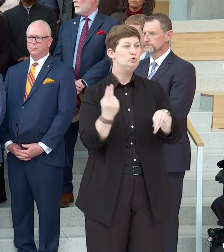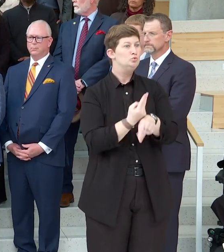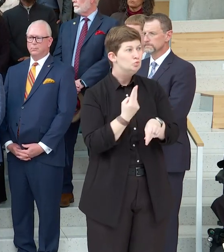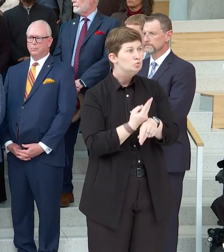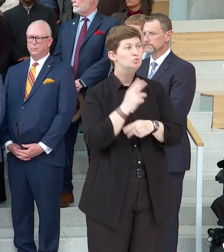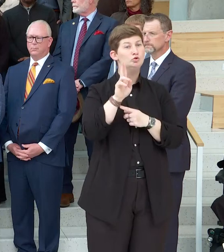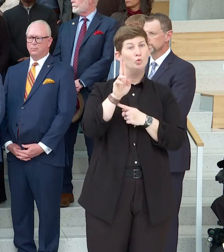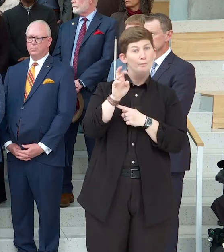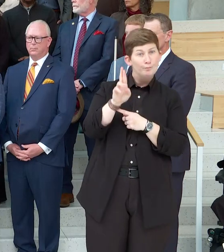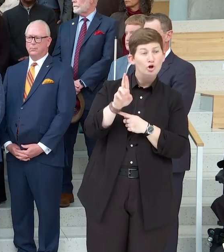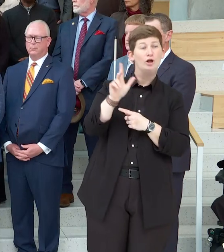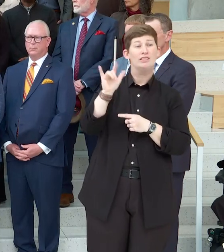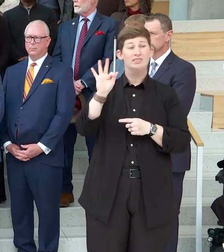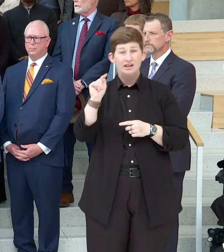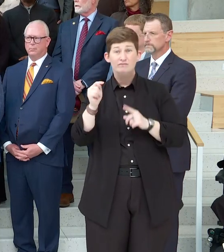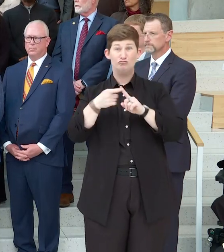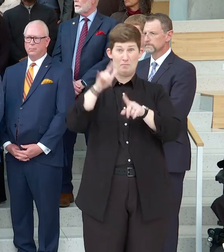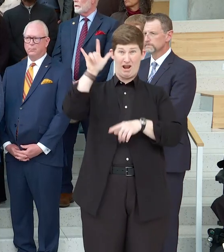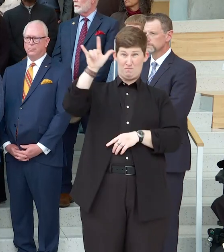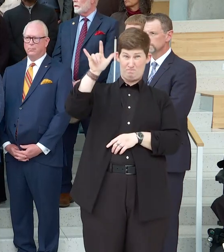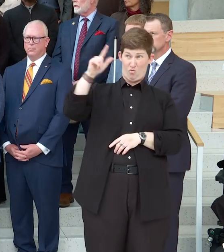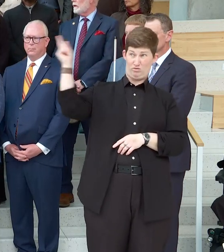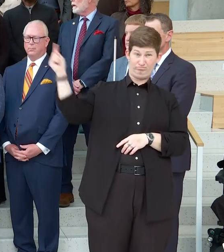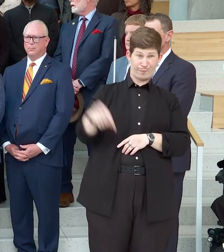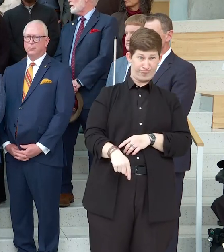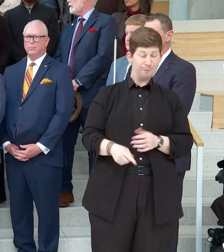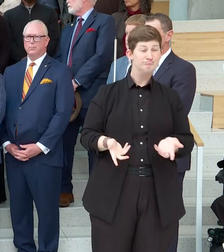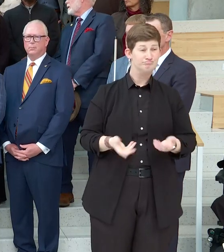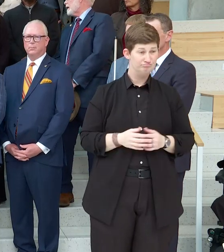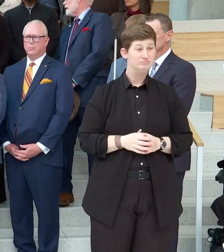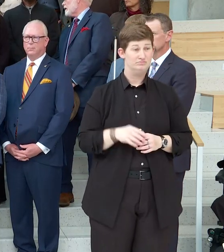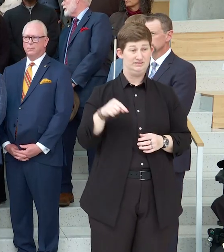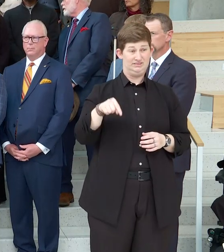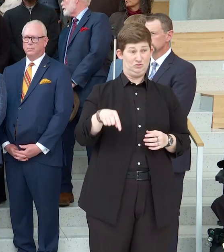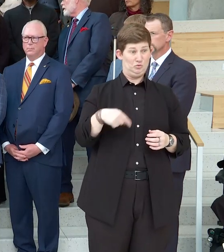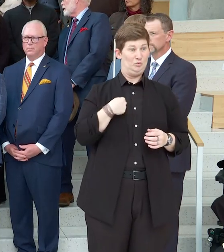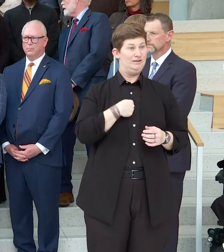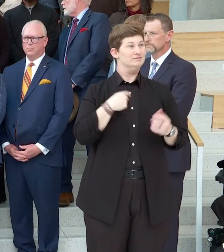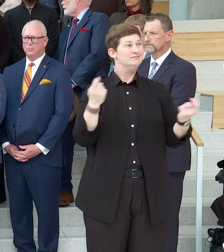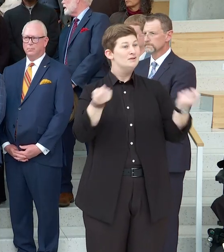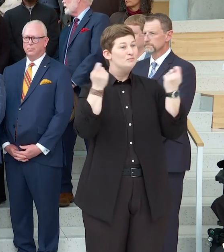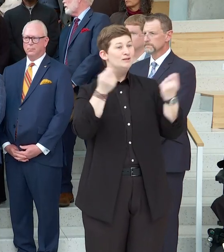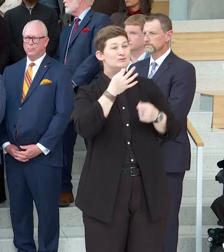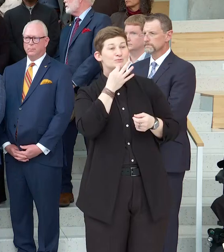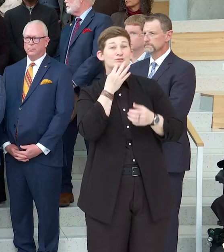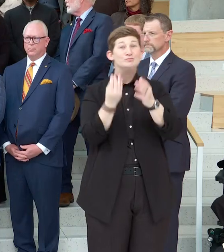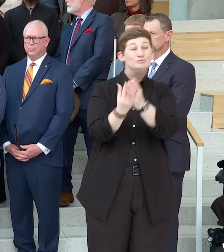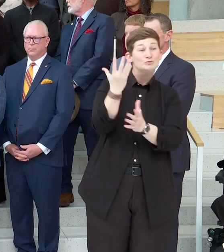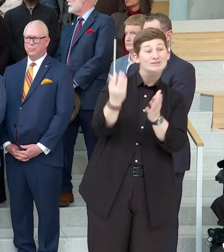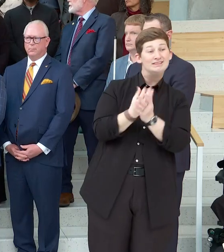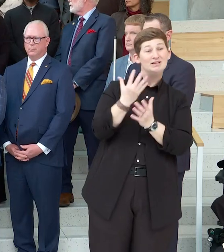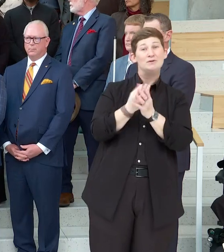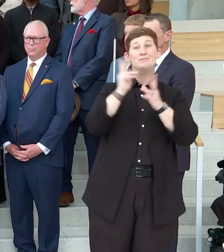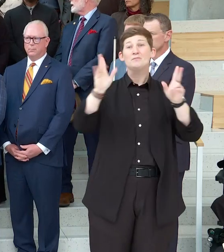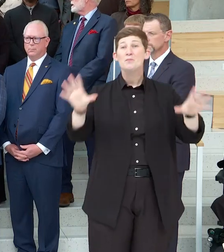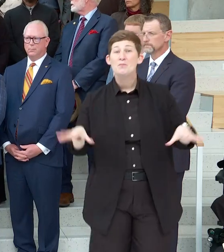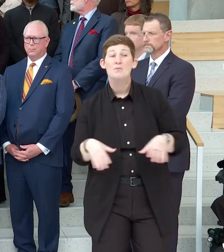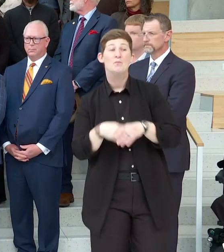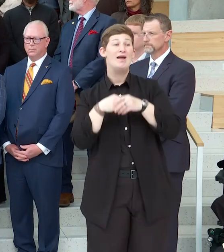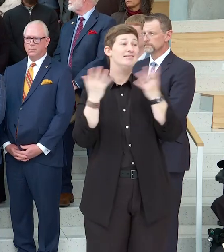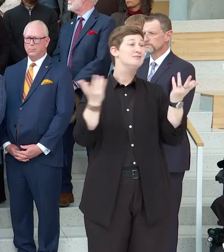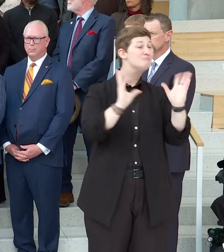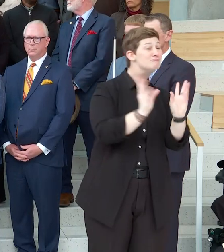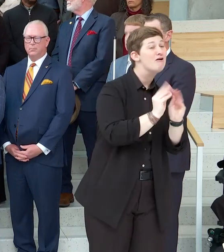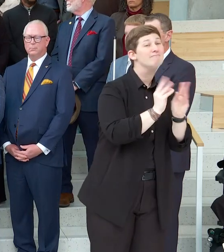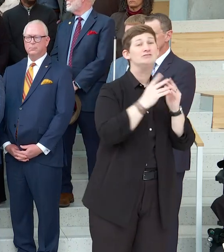terminals every single day. We're on the cusp of celebration season, and people are going to be coming here for weddings and convention parties